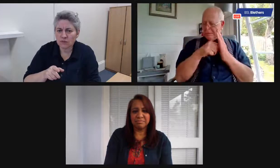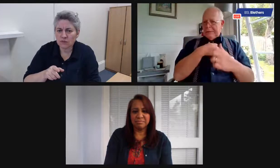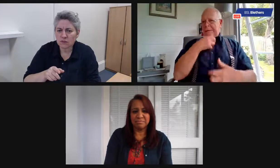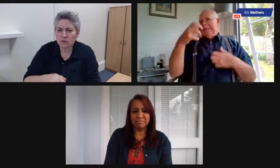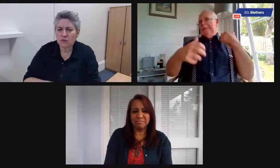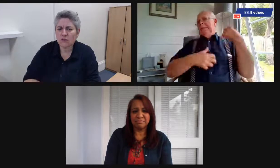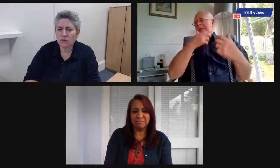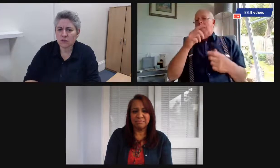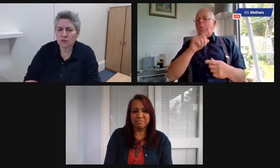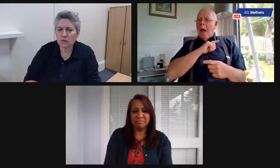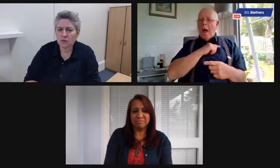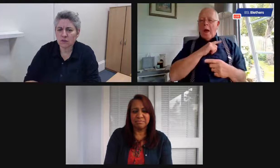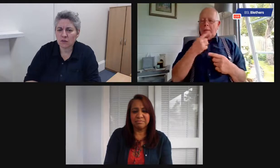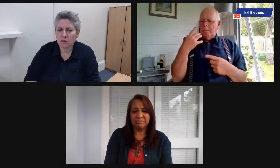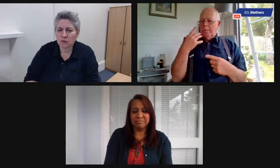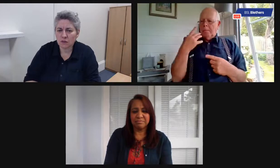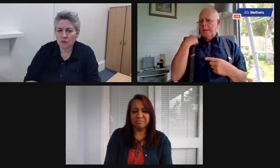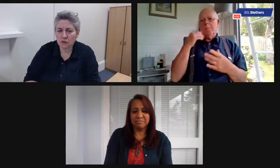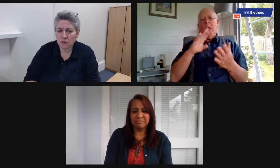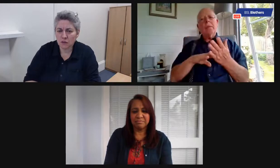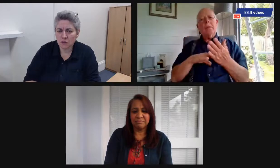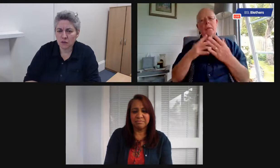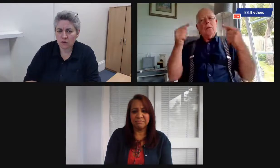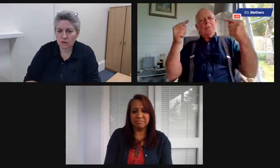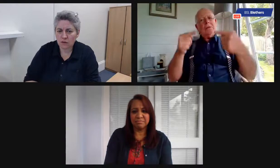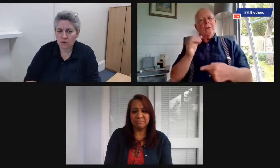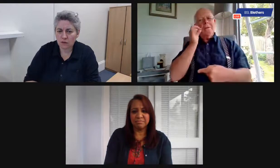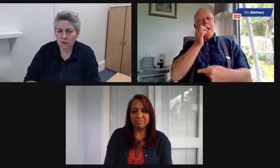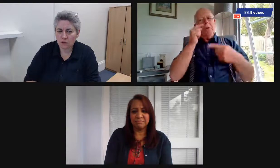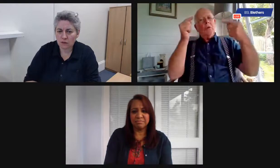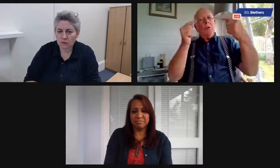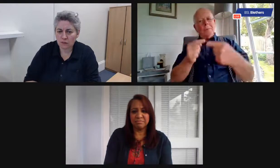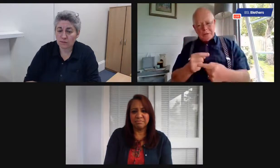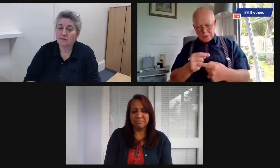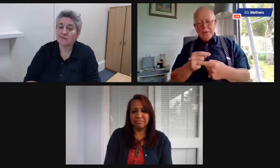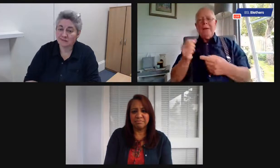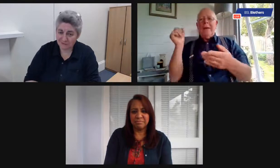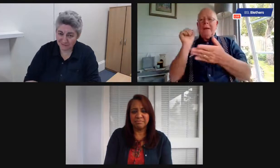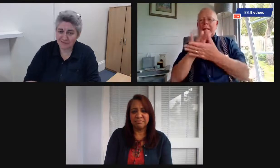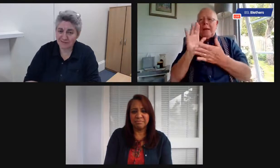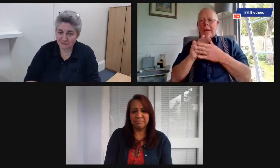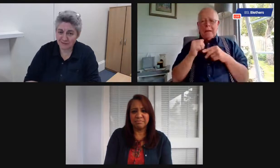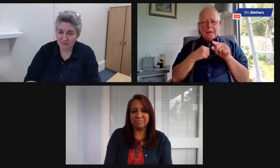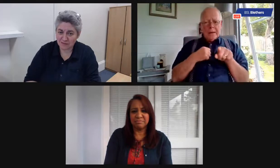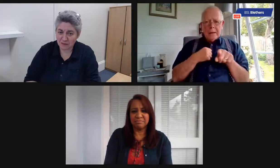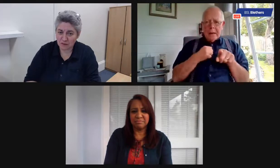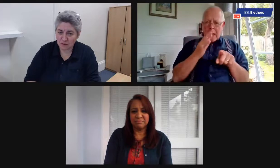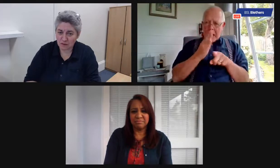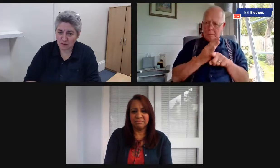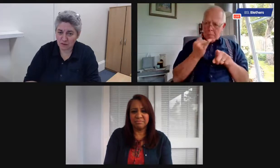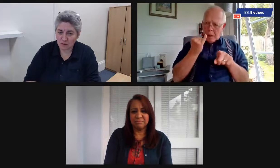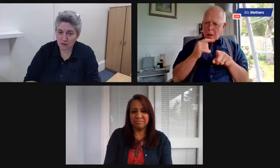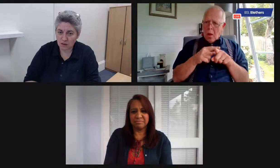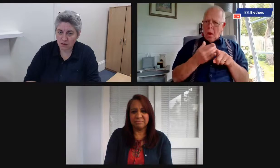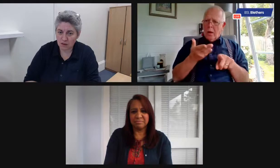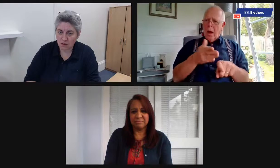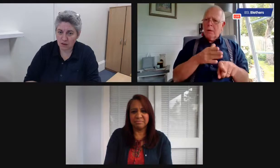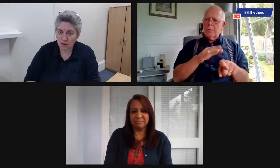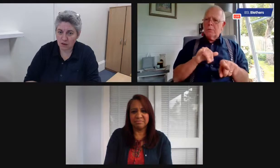It's very, very difficult, and we've had a lot of frustration because there's quite a lot of people who take